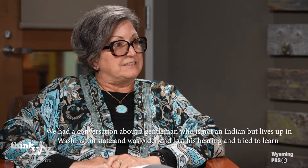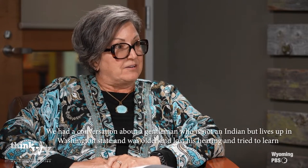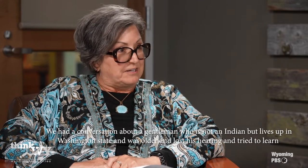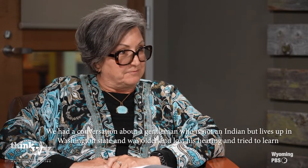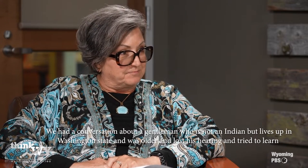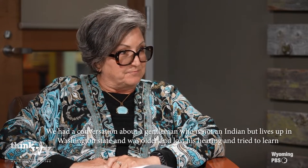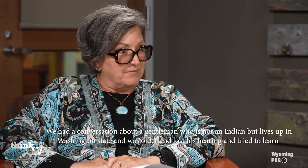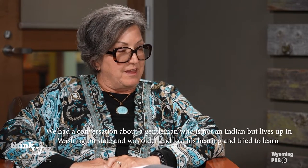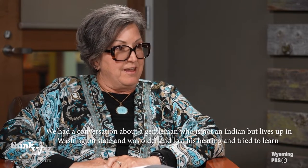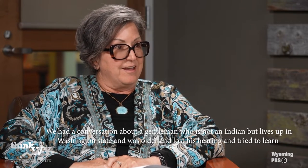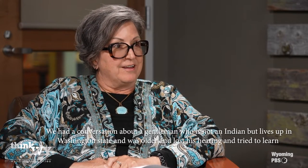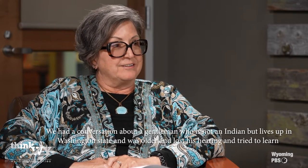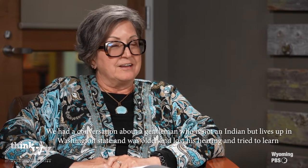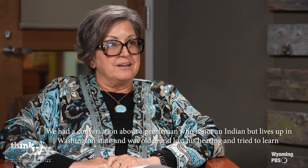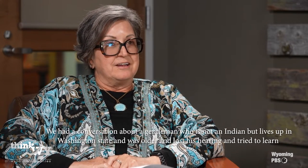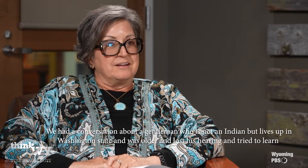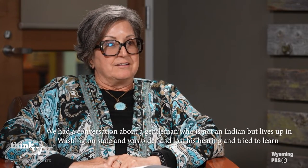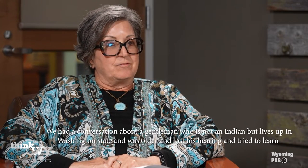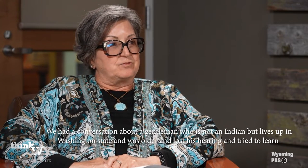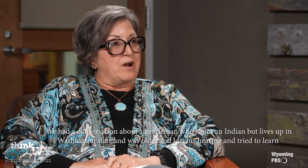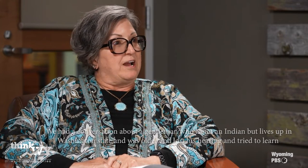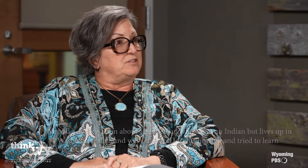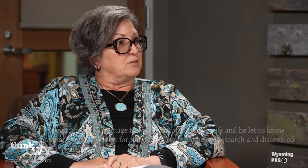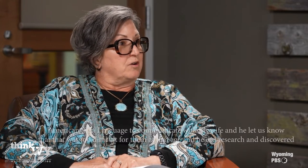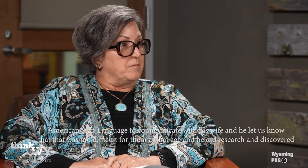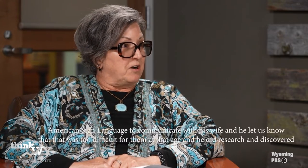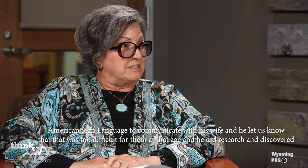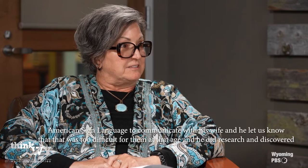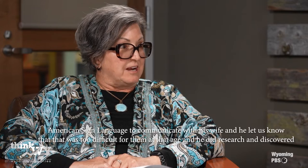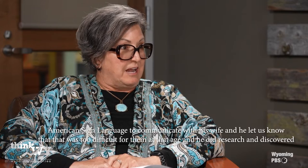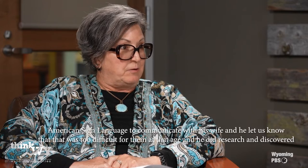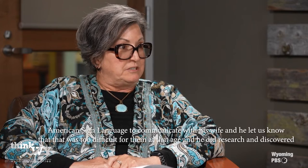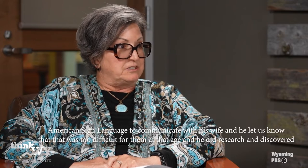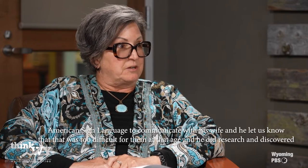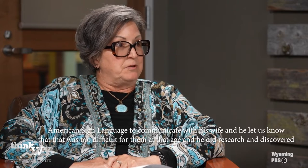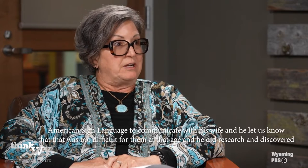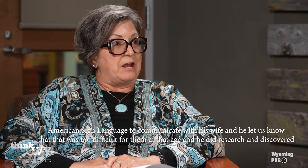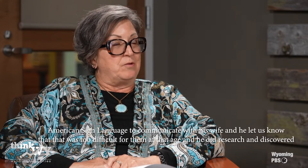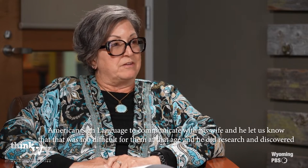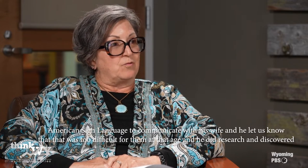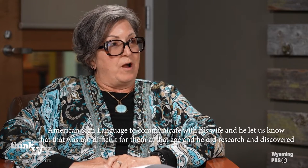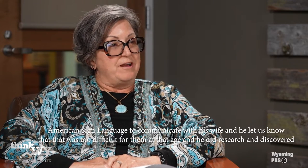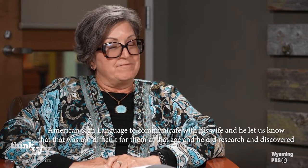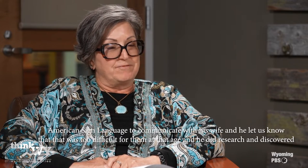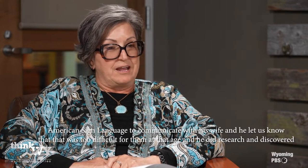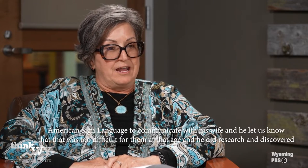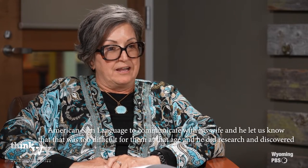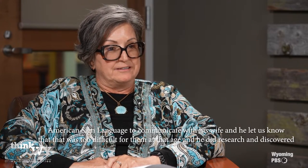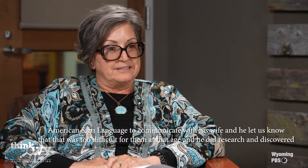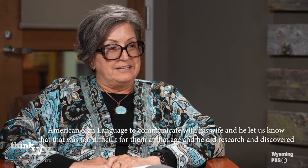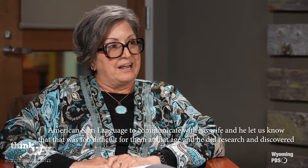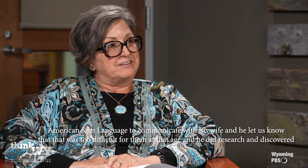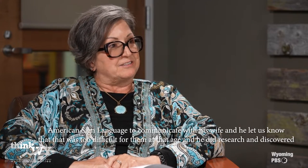hearing and tried to learn American Sign Language to communicate with his wife. And he let us know